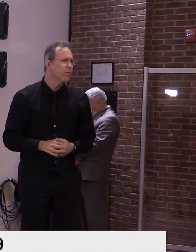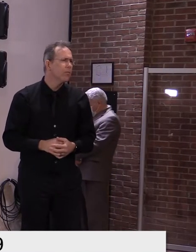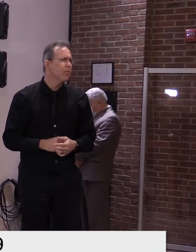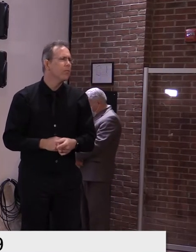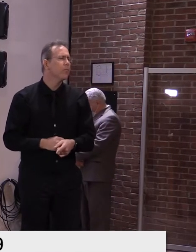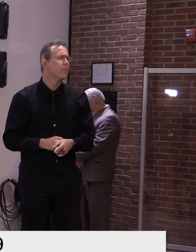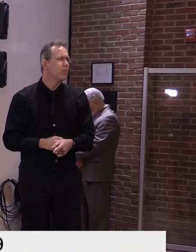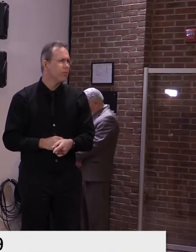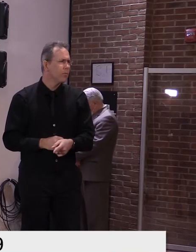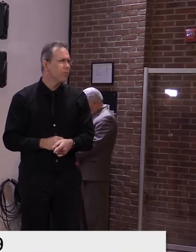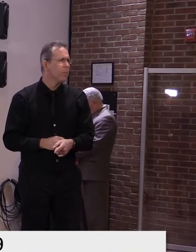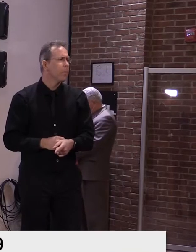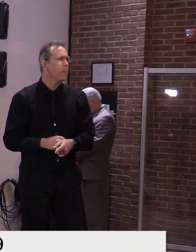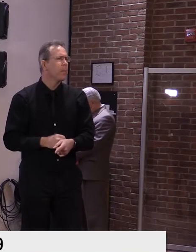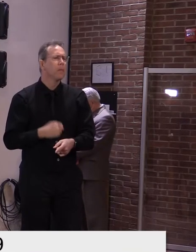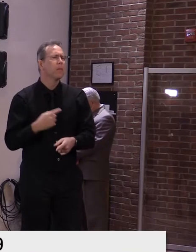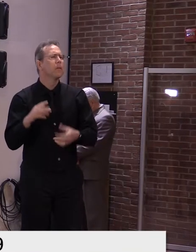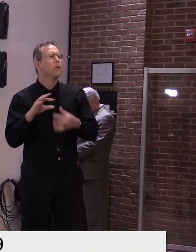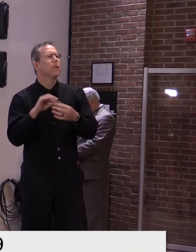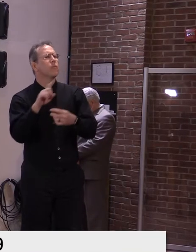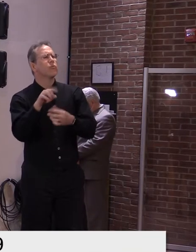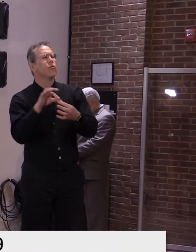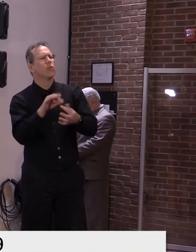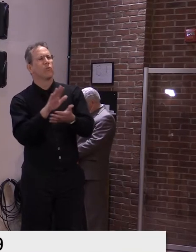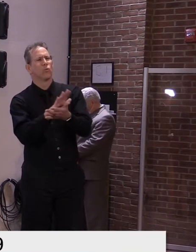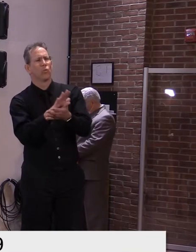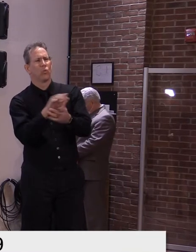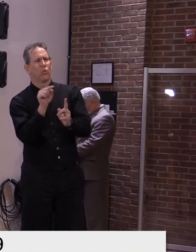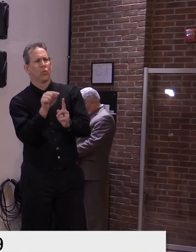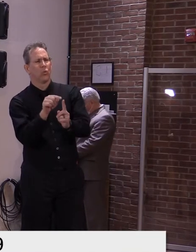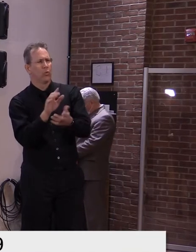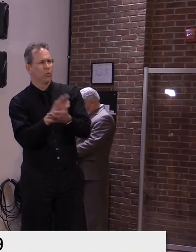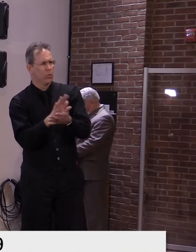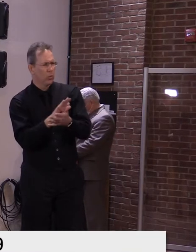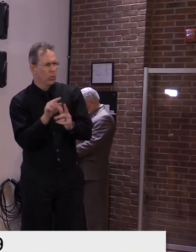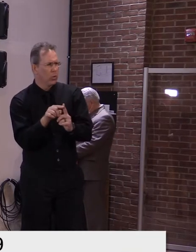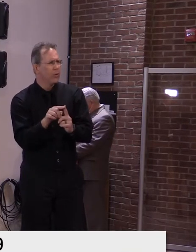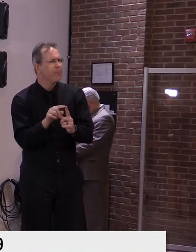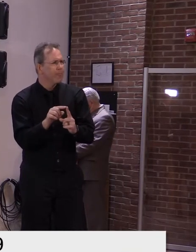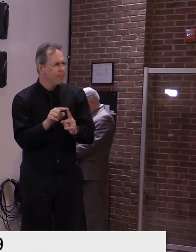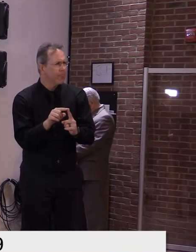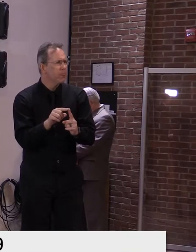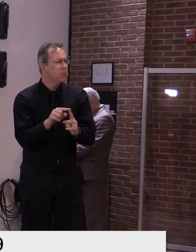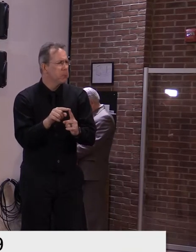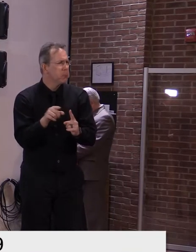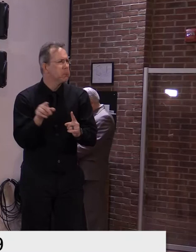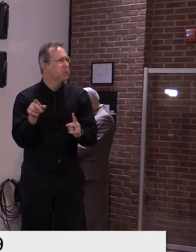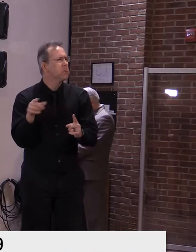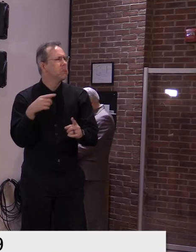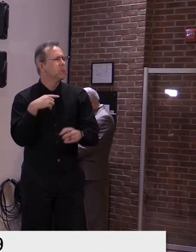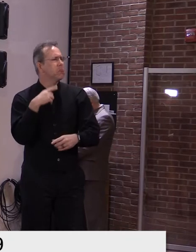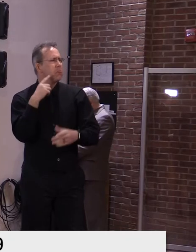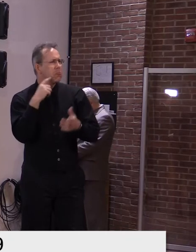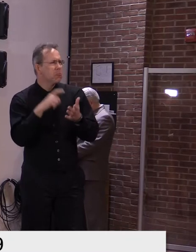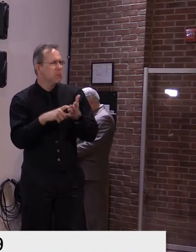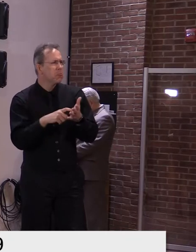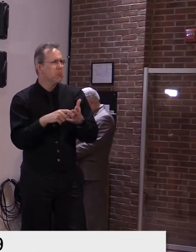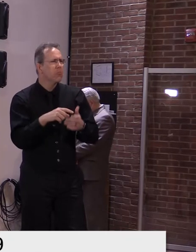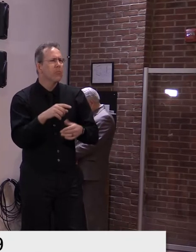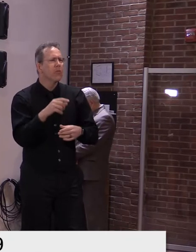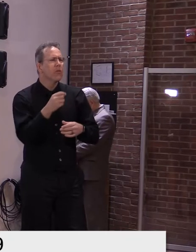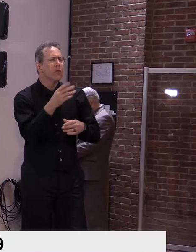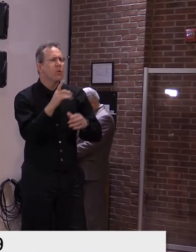past 7 days. I don't know for certain that's a record, but it's definitely higher than it was a couple weeks ago. And there appears to be a bit